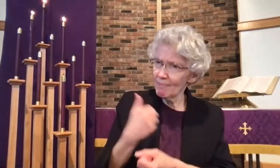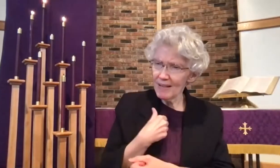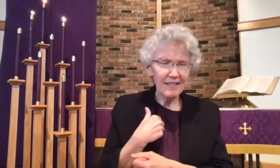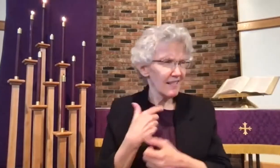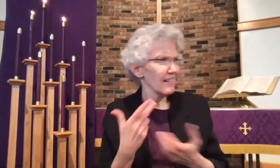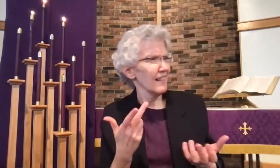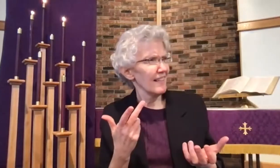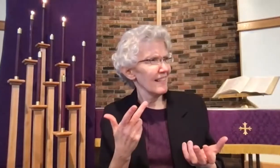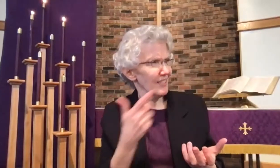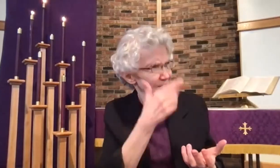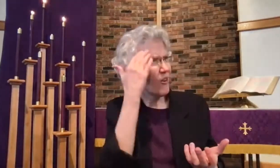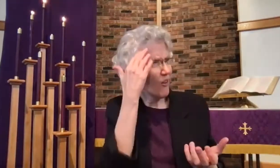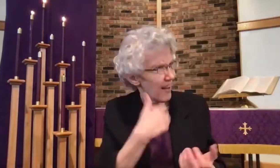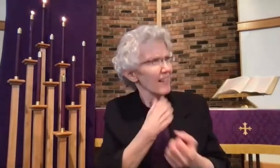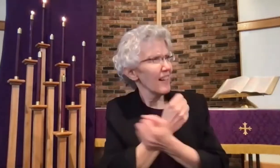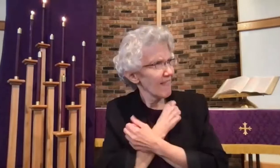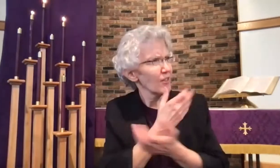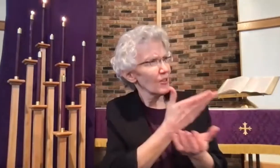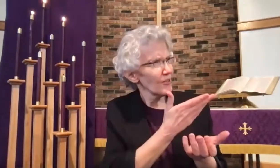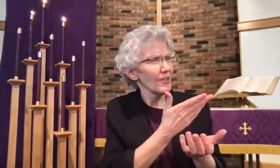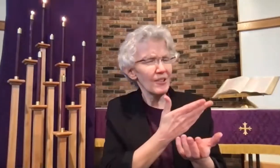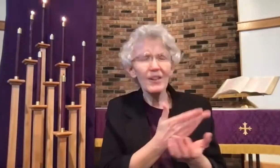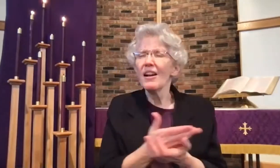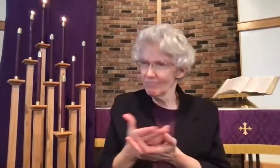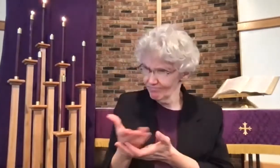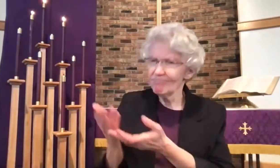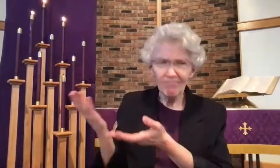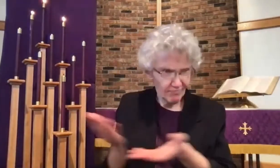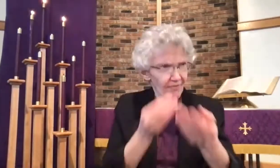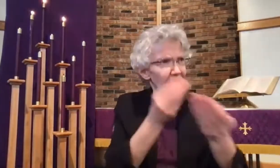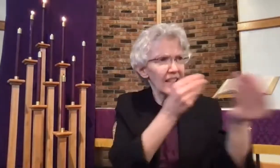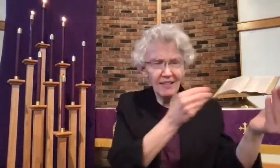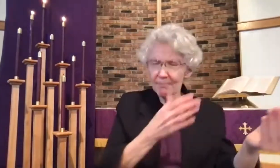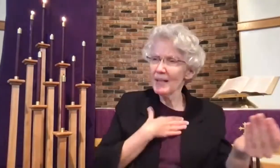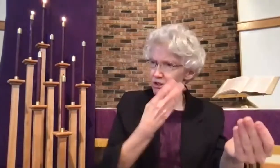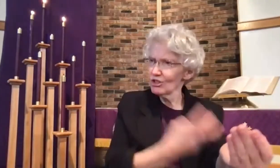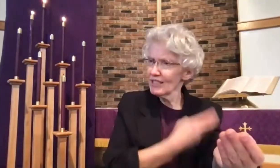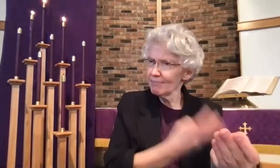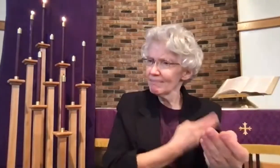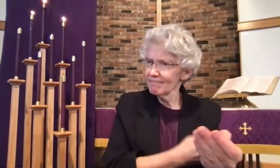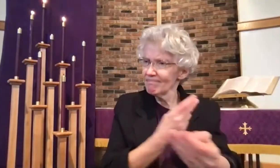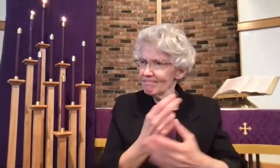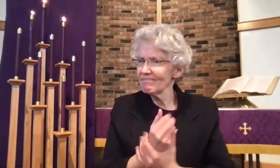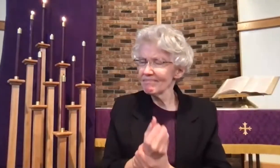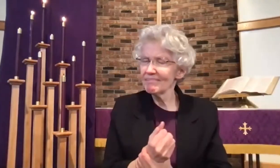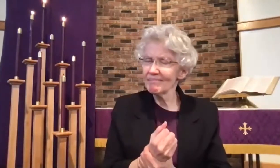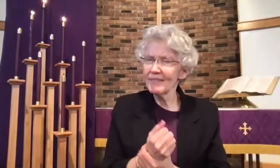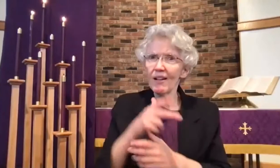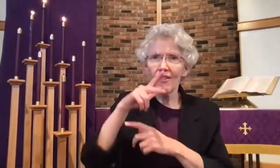asked him a second time, "Do you love me?" Peter said, "Lord, you know that I do." And then Jesus